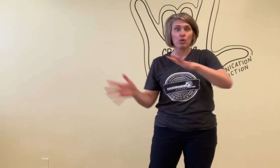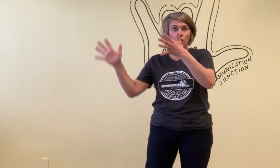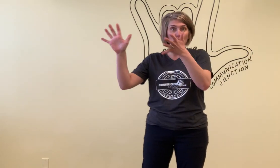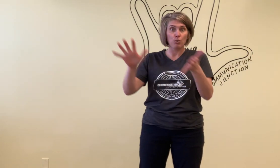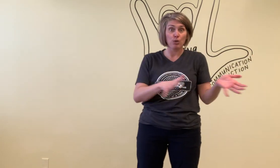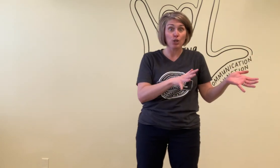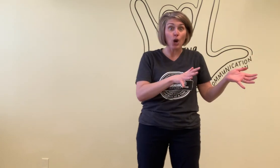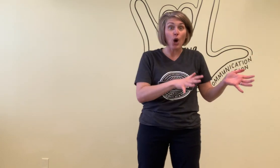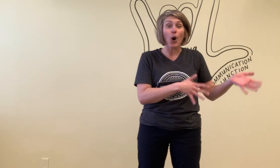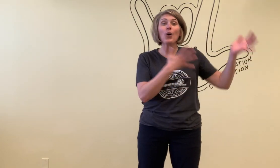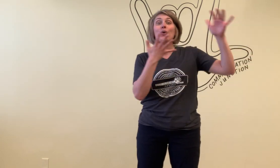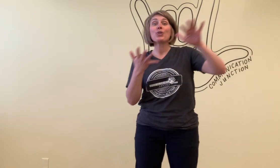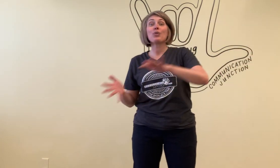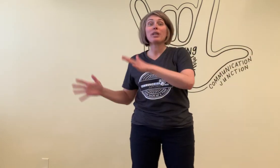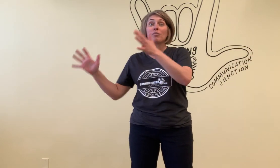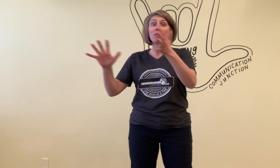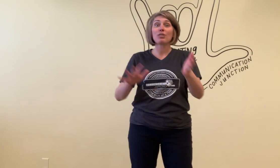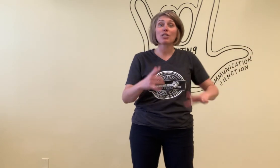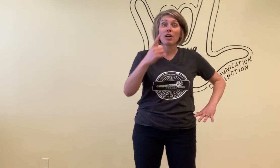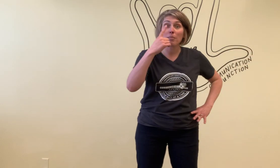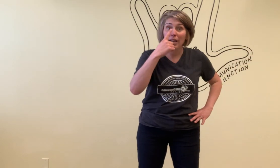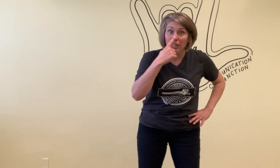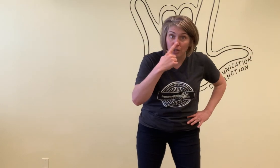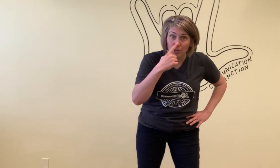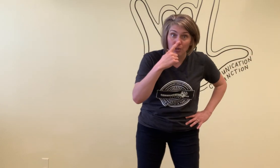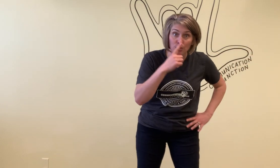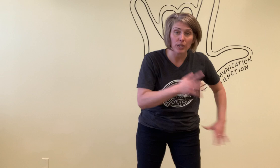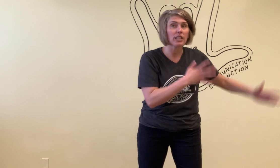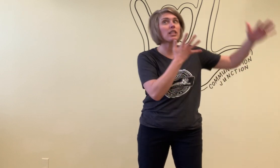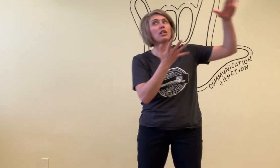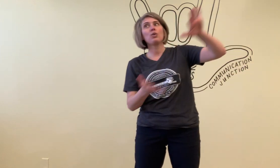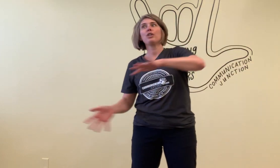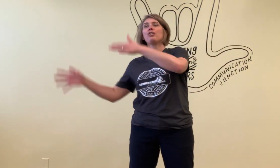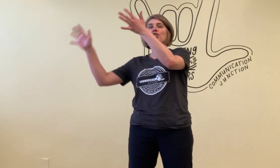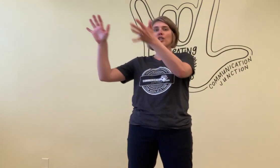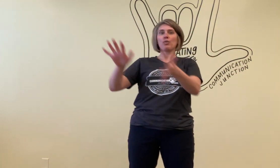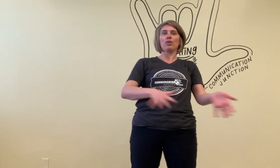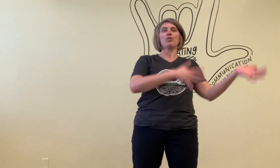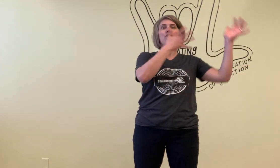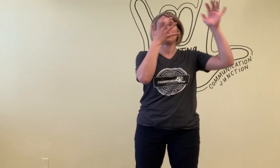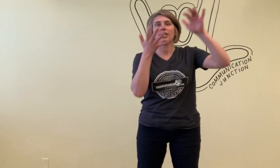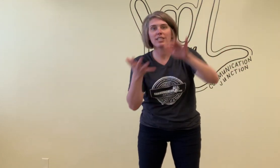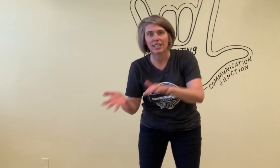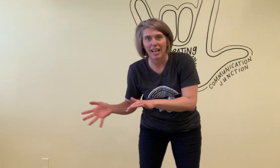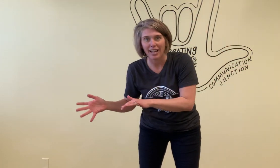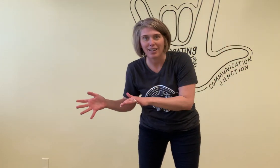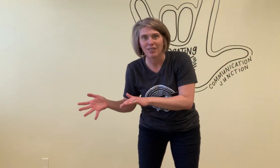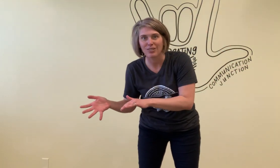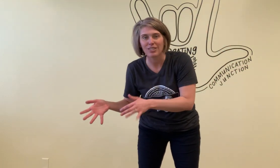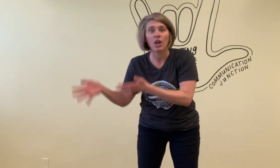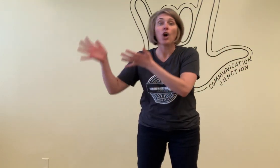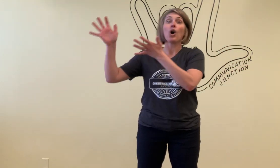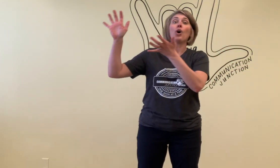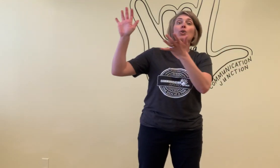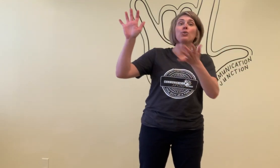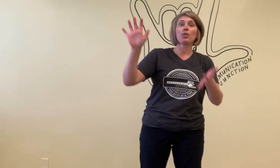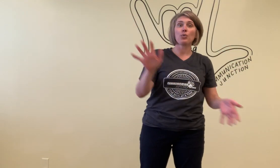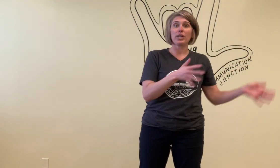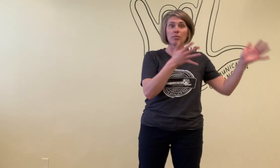whoosh, whoosh. Oh, the wind blows on my nose with a whooshing, whooshing sound. Oh, the wind